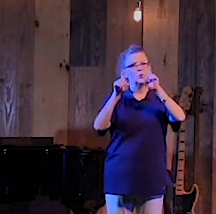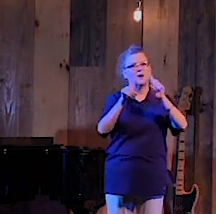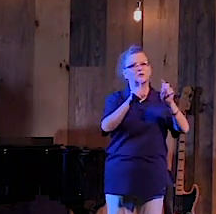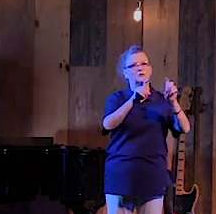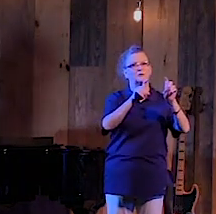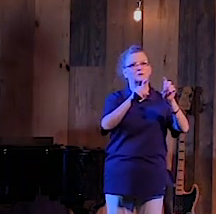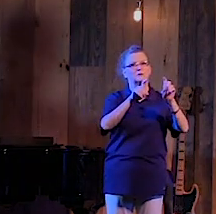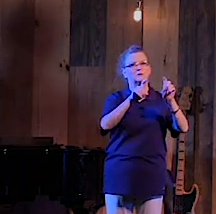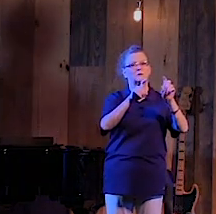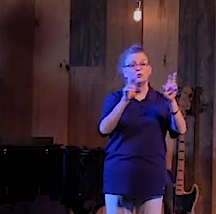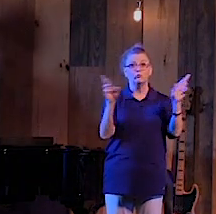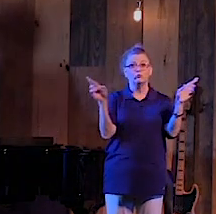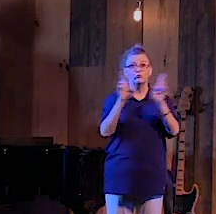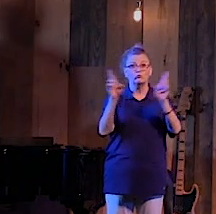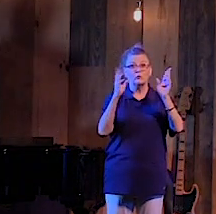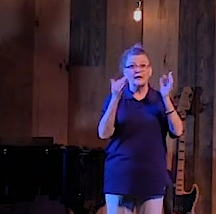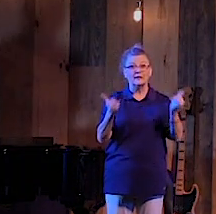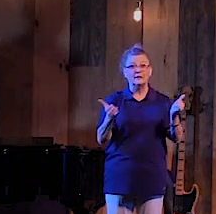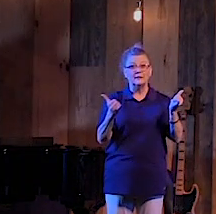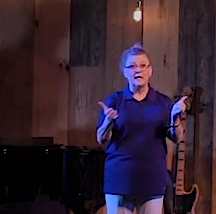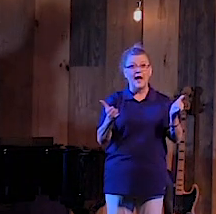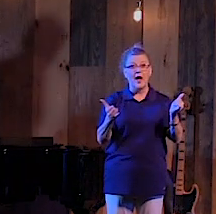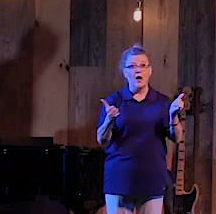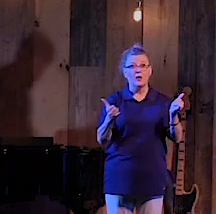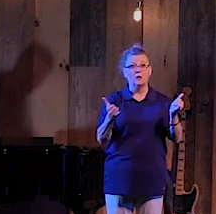right now to come to your senses?